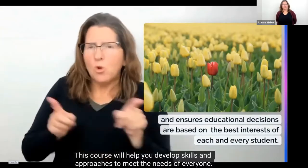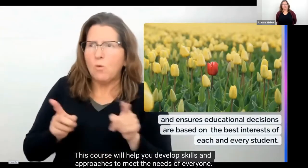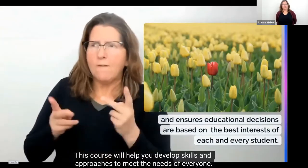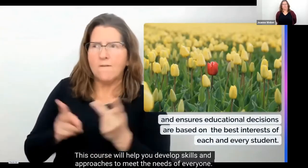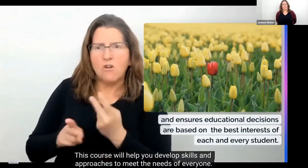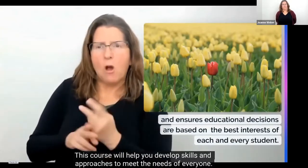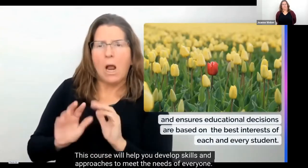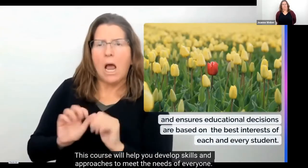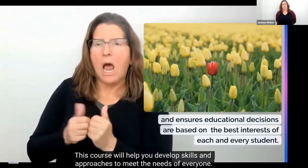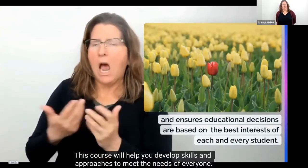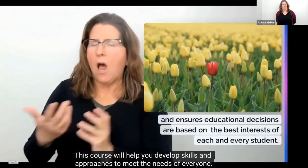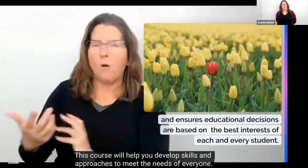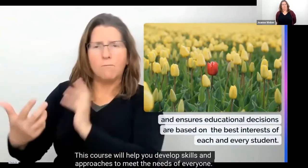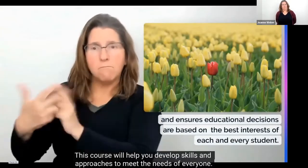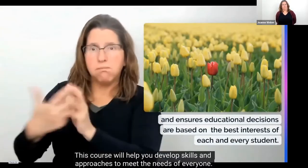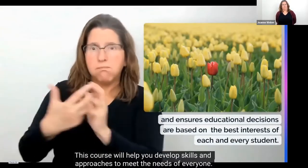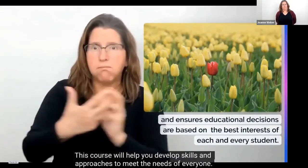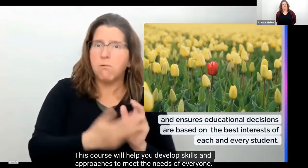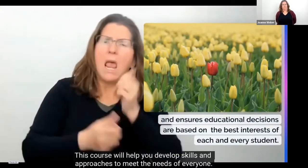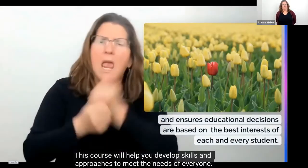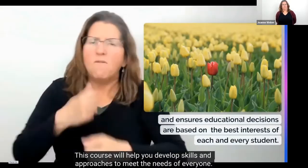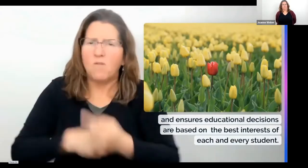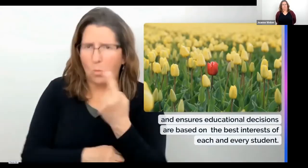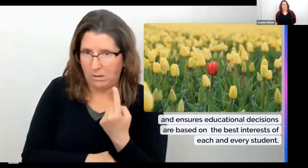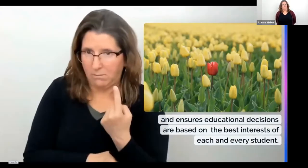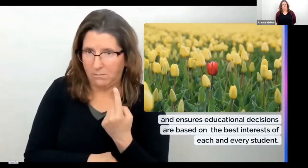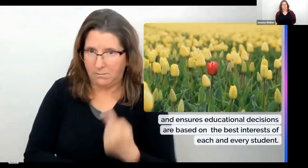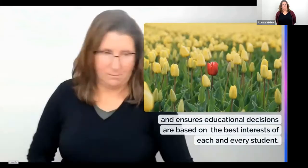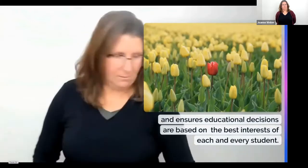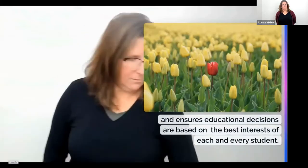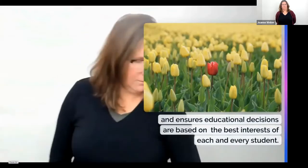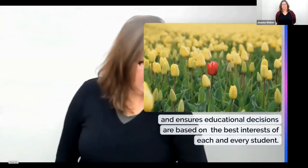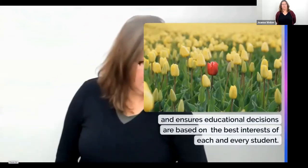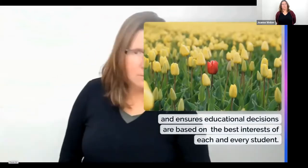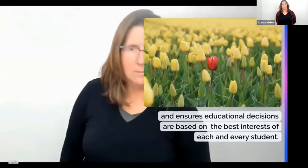you develop skills and approaches to meet the needs of everyone.